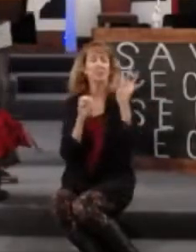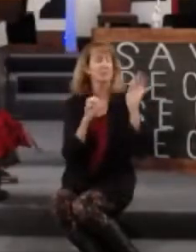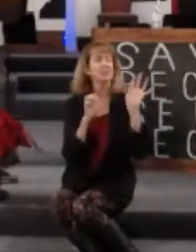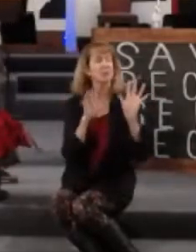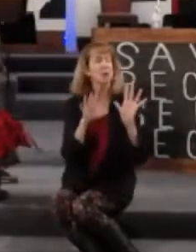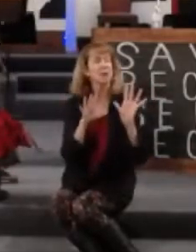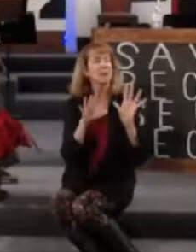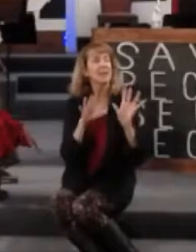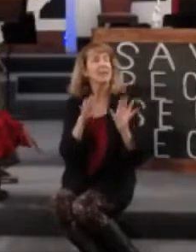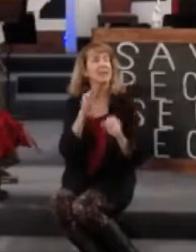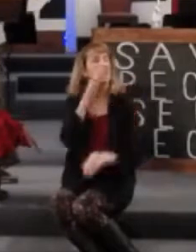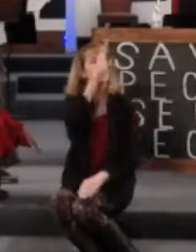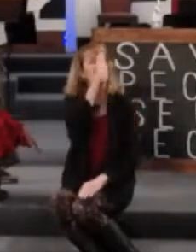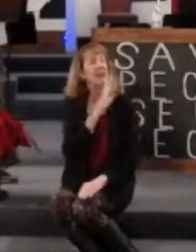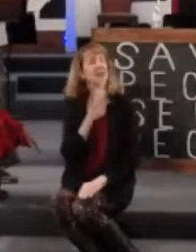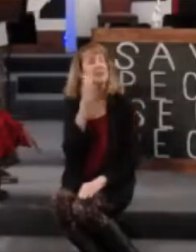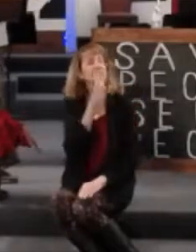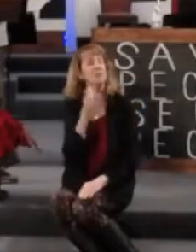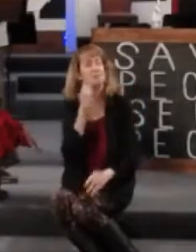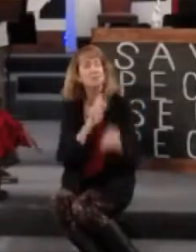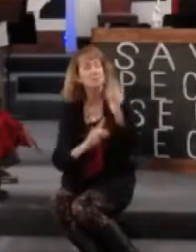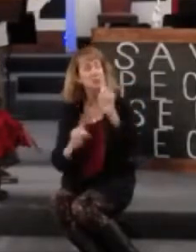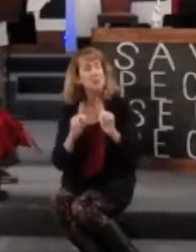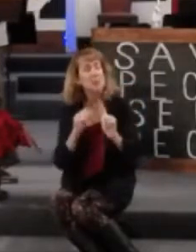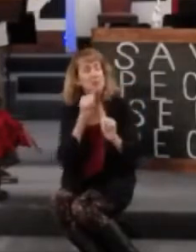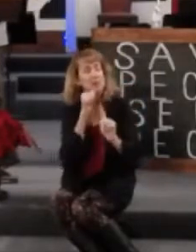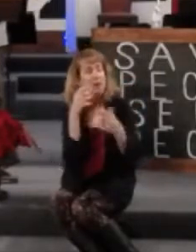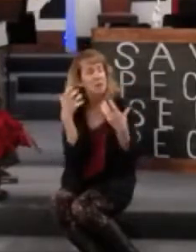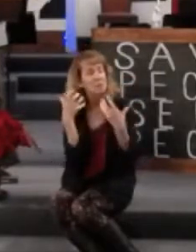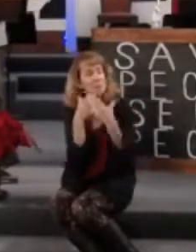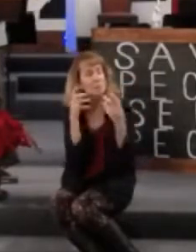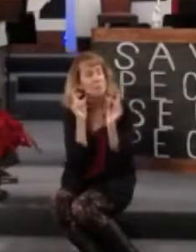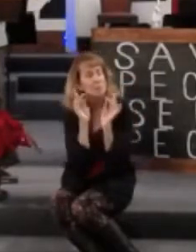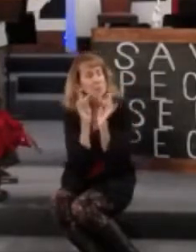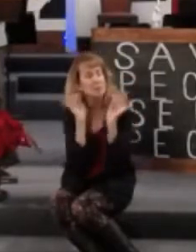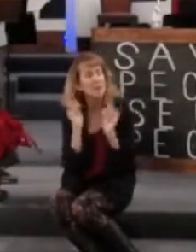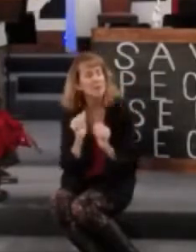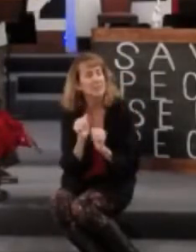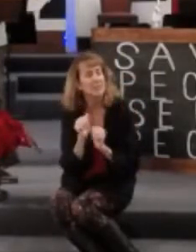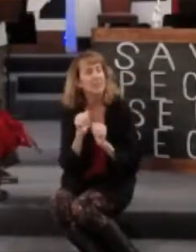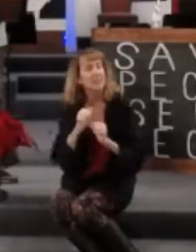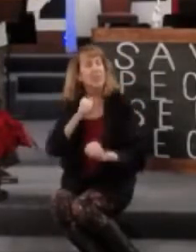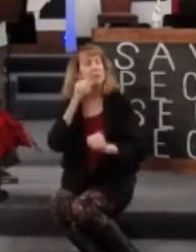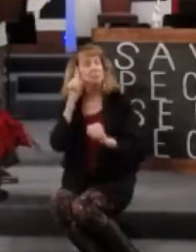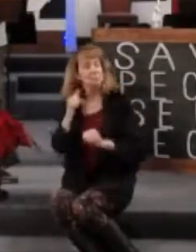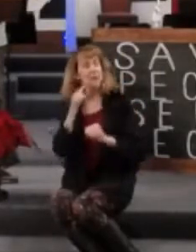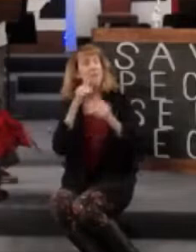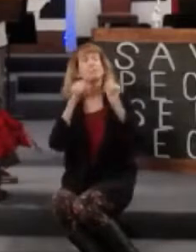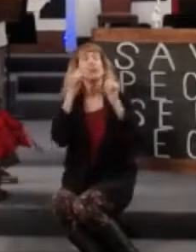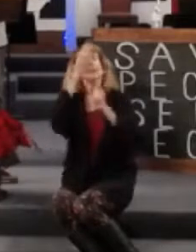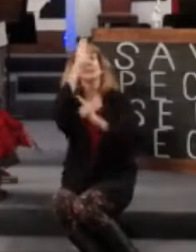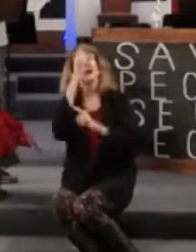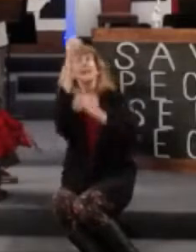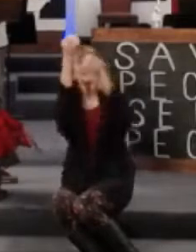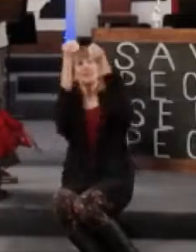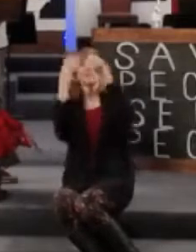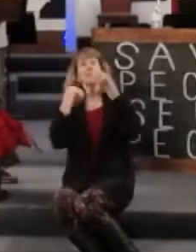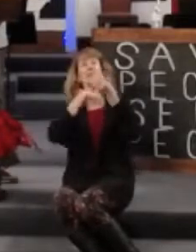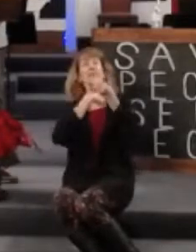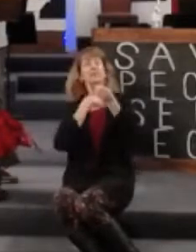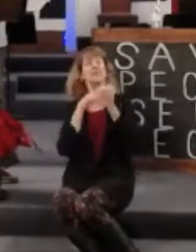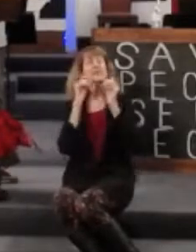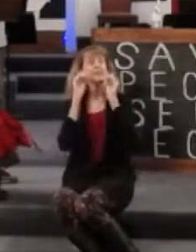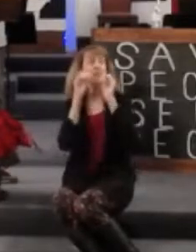their imperfections. There are, however, instructions for us imperfect